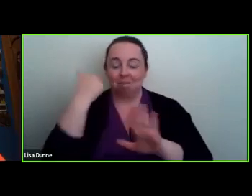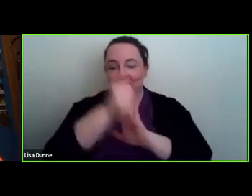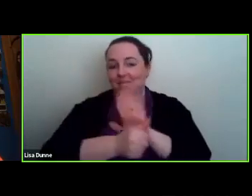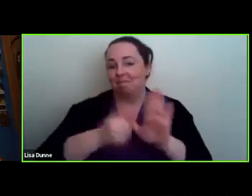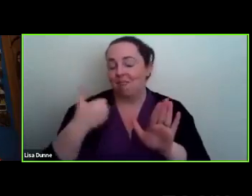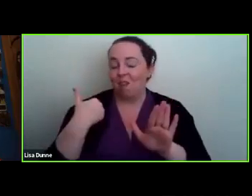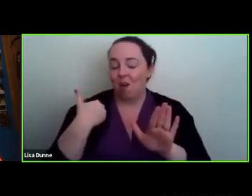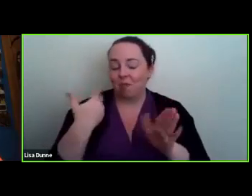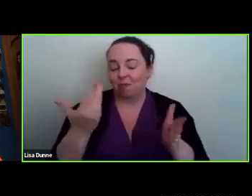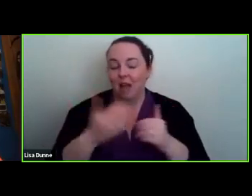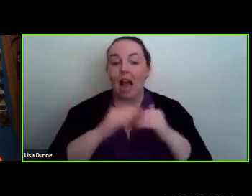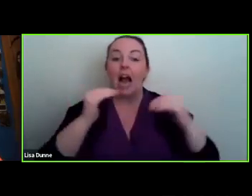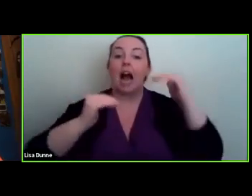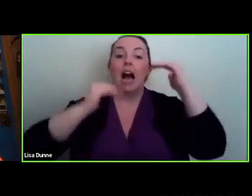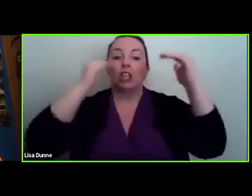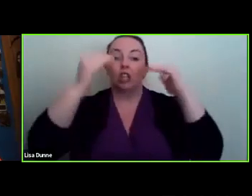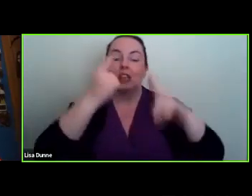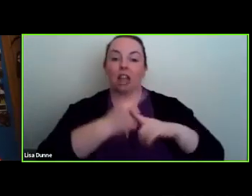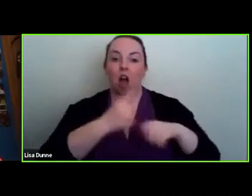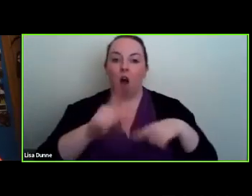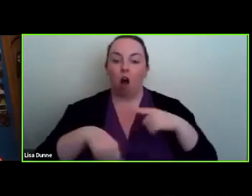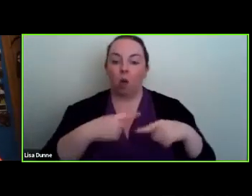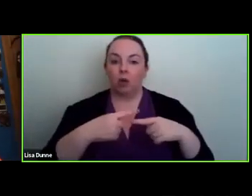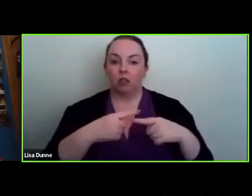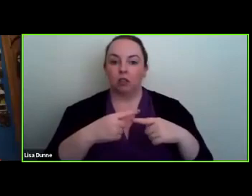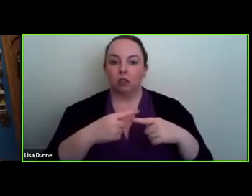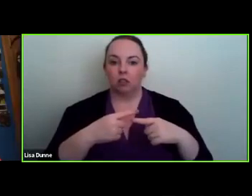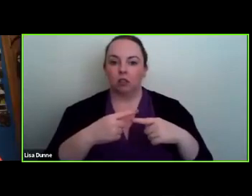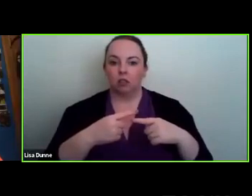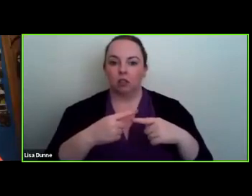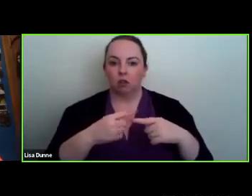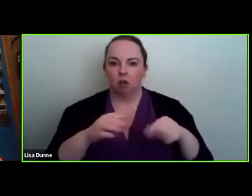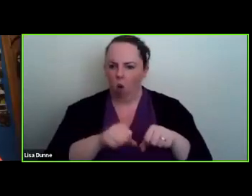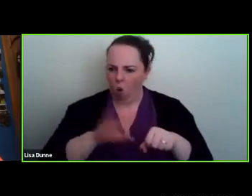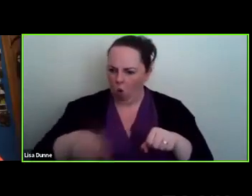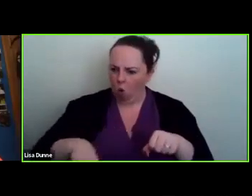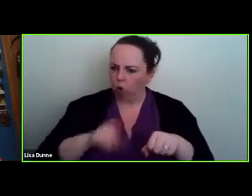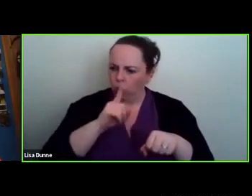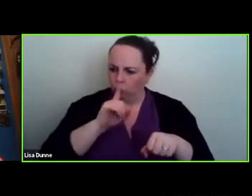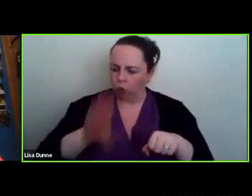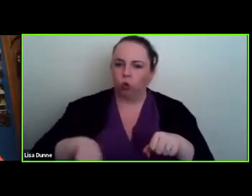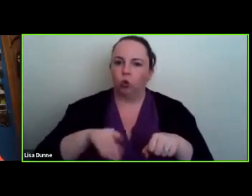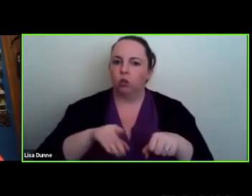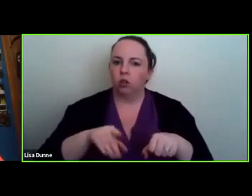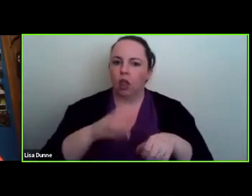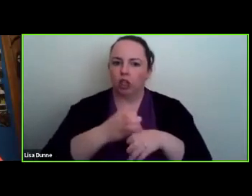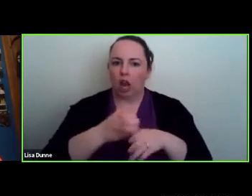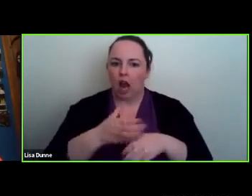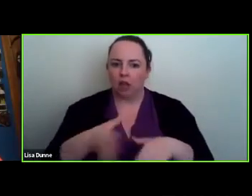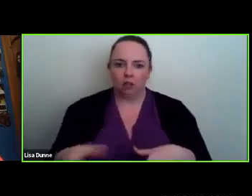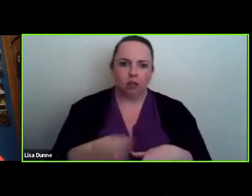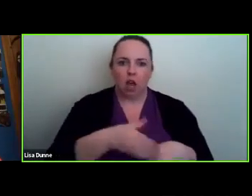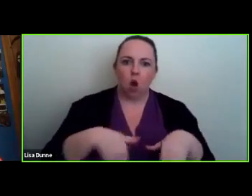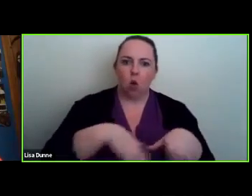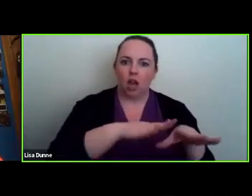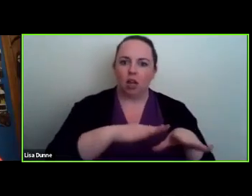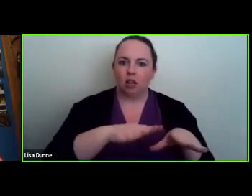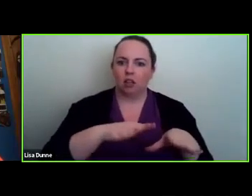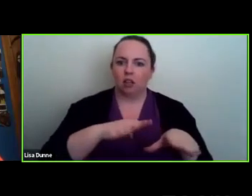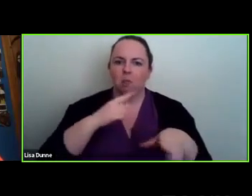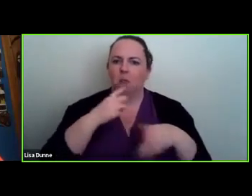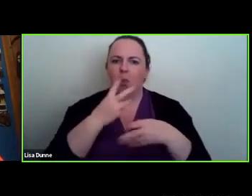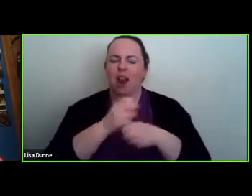What the adult will do in that scenario is something entirely alien, and they will tell that child to be quiet. They will remove that child from my presence, and they will not teach that